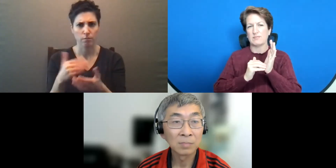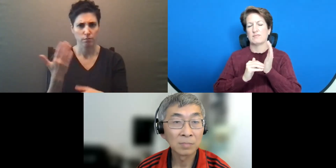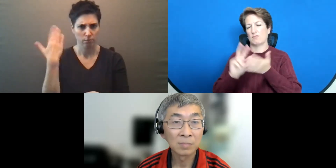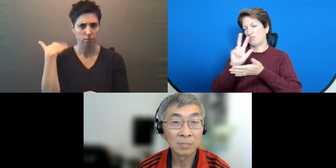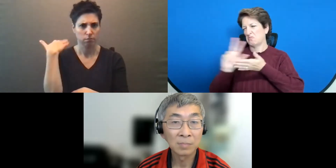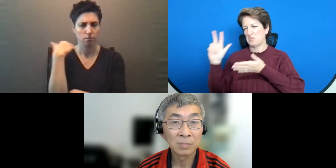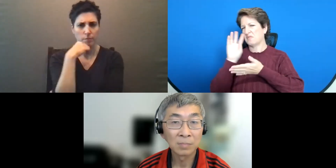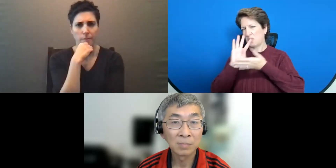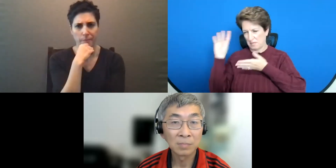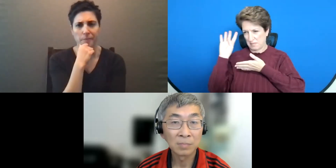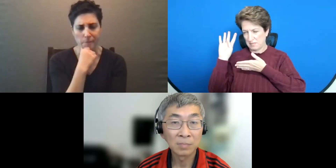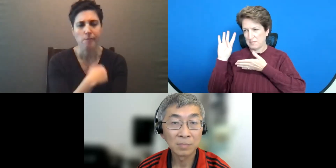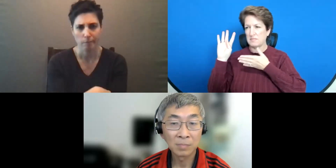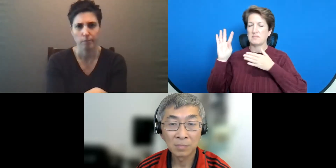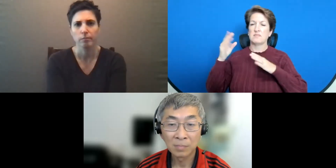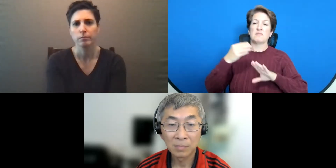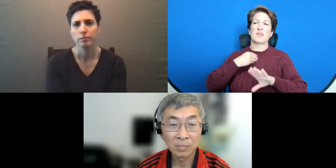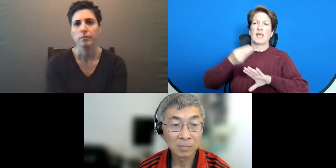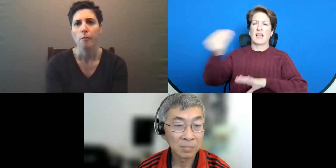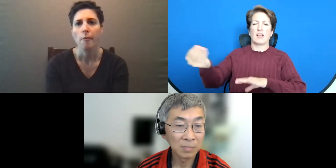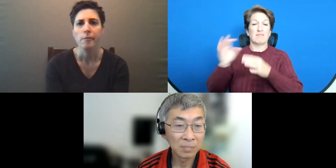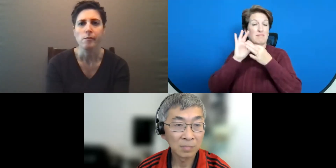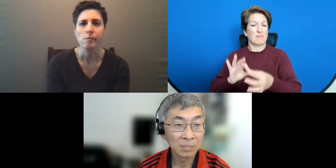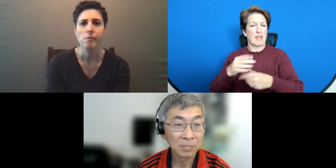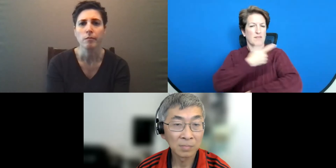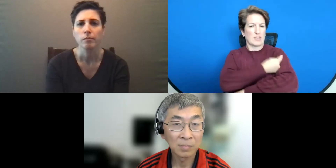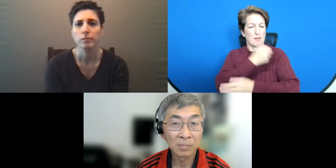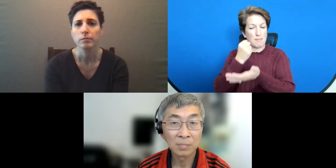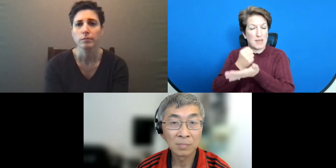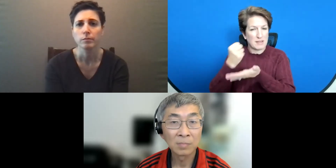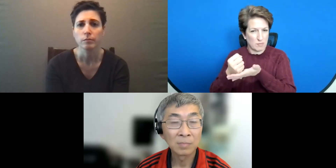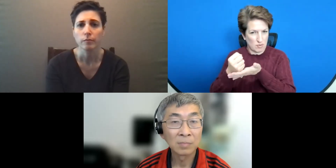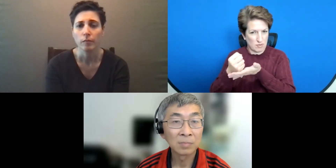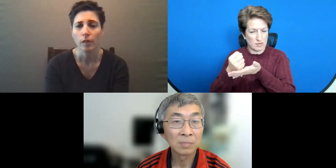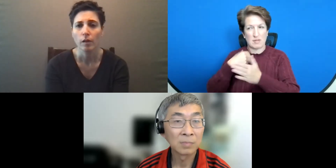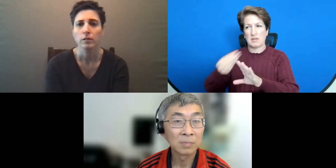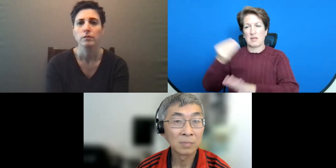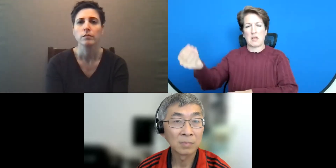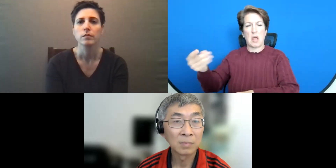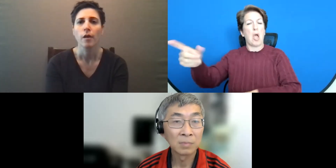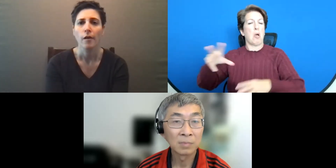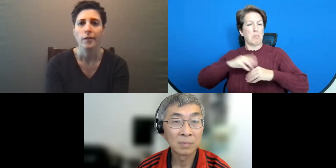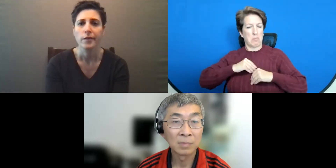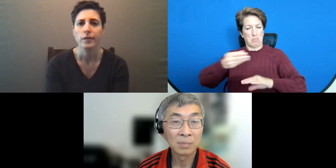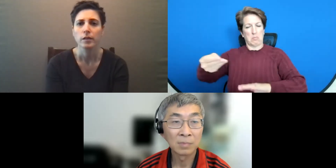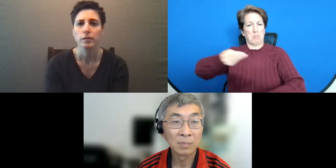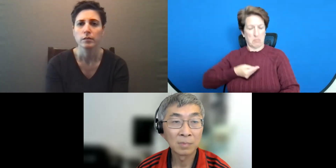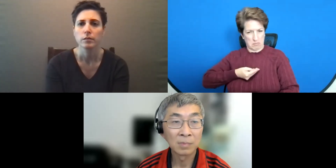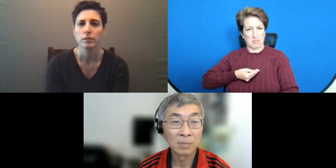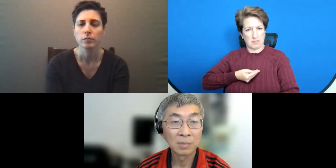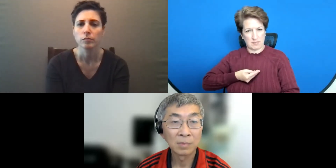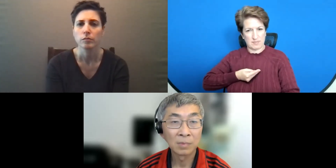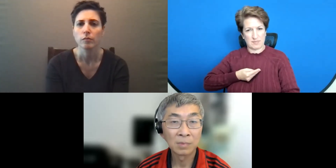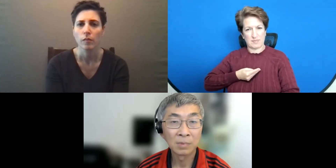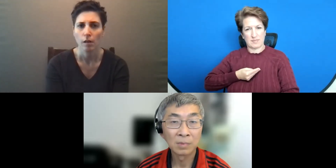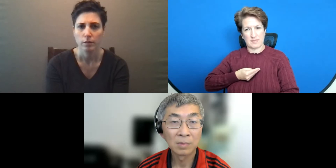and took the flyer. After that, people was keep coming and getting the flyers. The same evening we went,